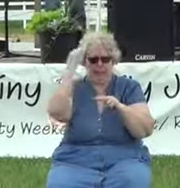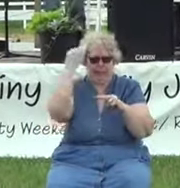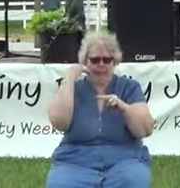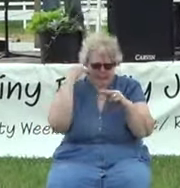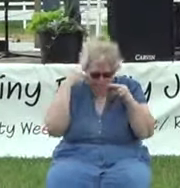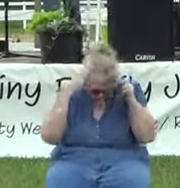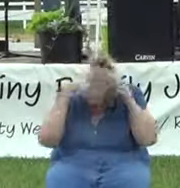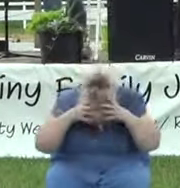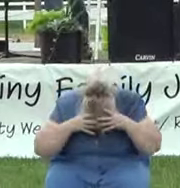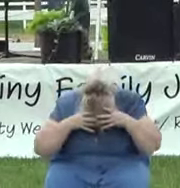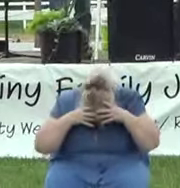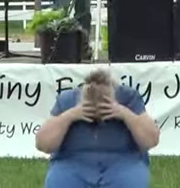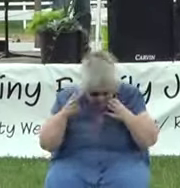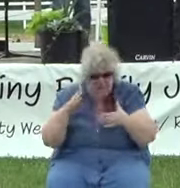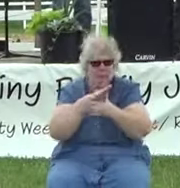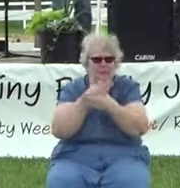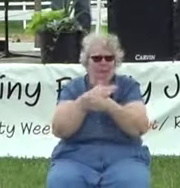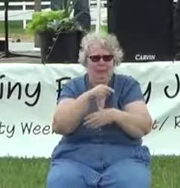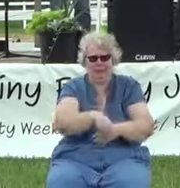between my knees so I wouldn't pass out."